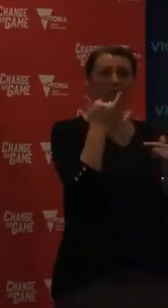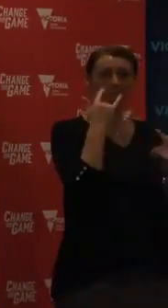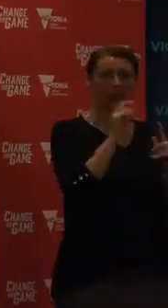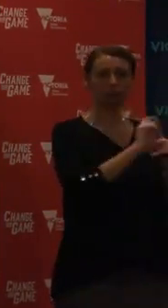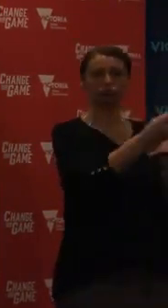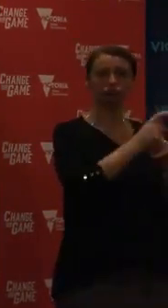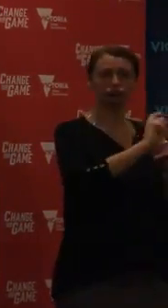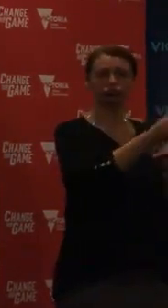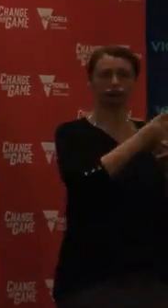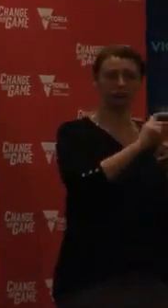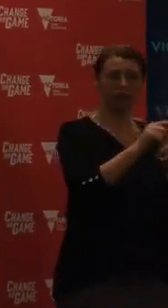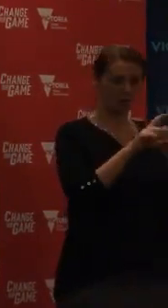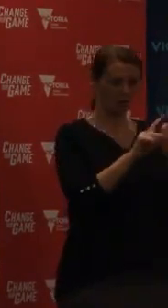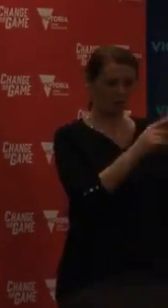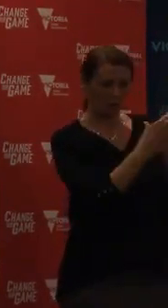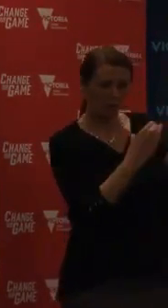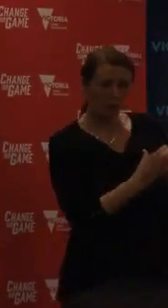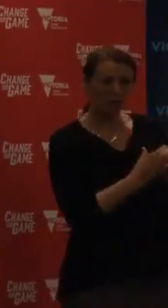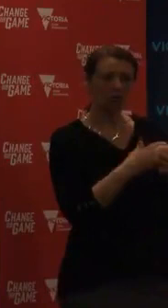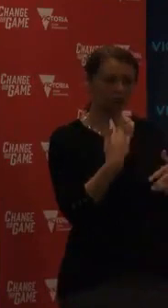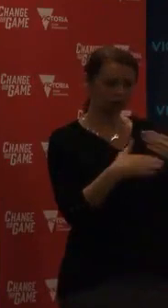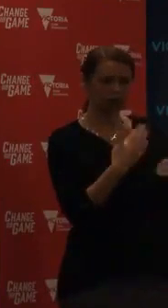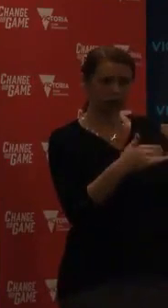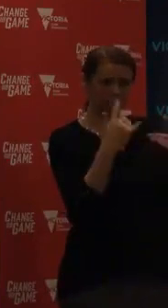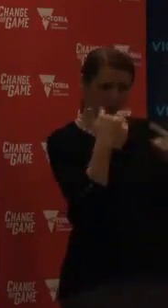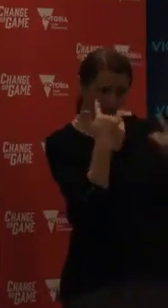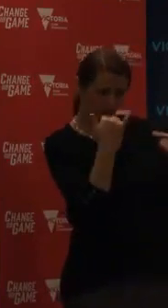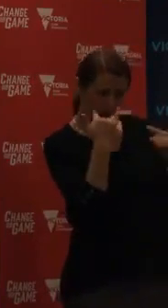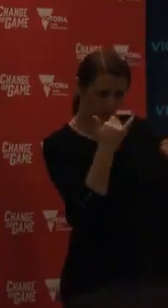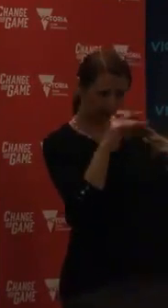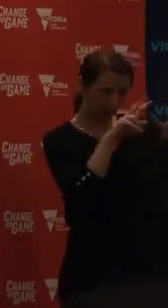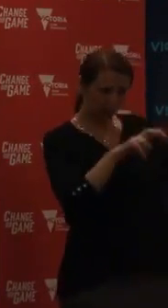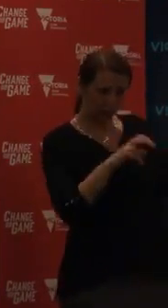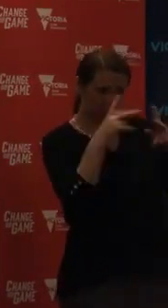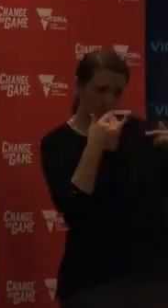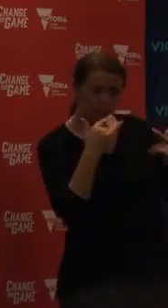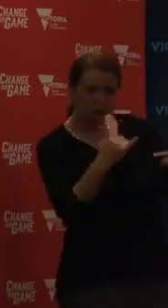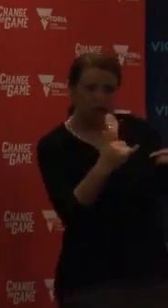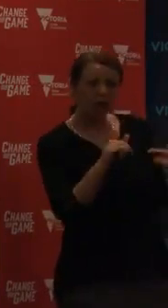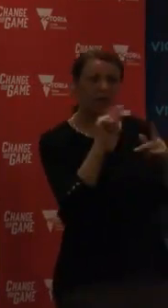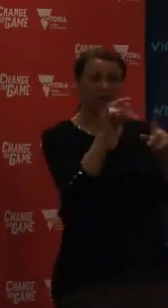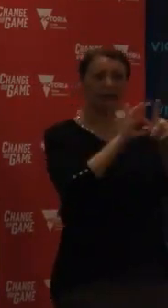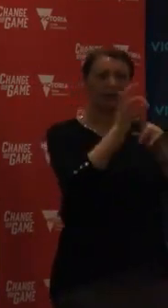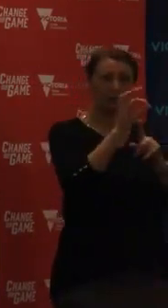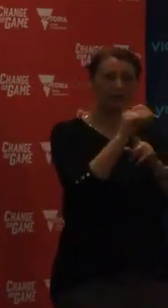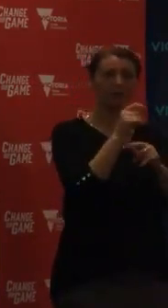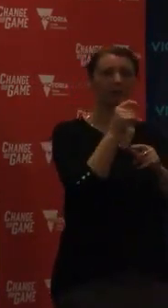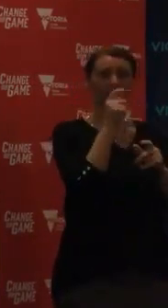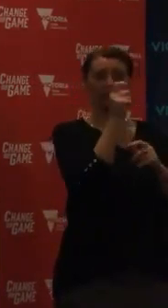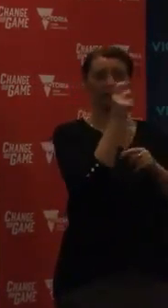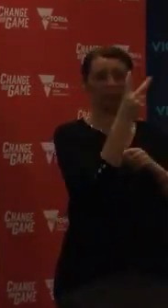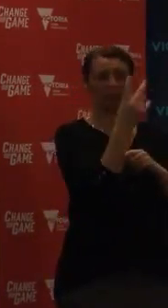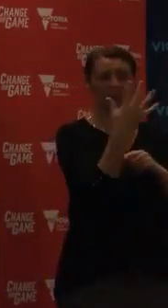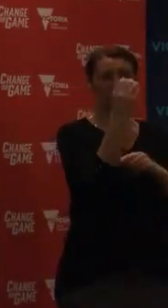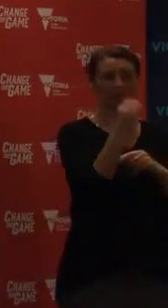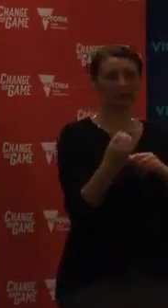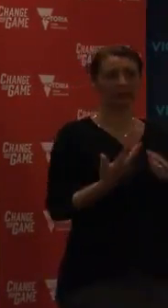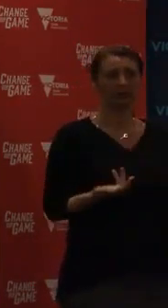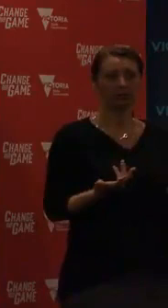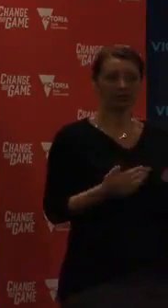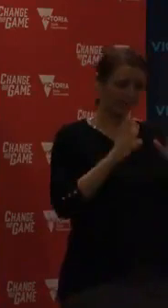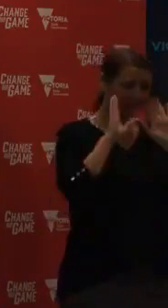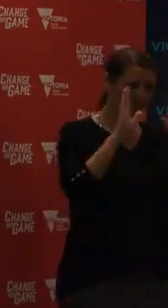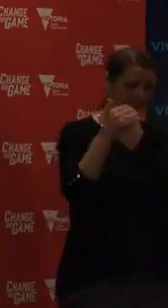terms of their undertaking the course and then being tested for the purpose of the research, their improvement was almost by 25%, which